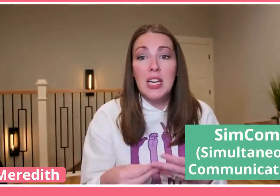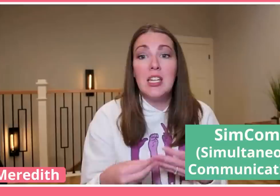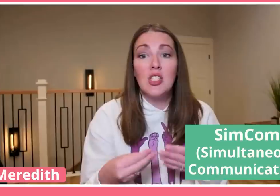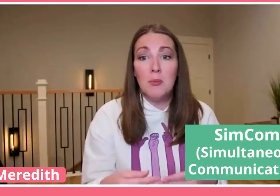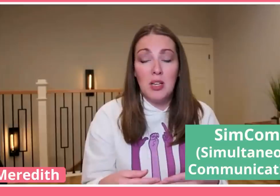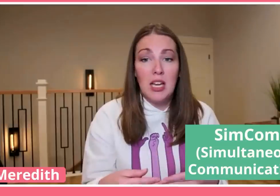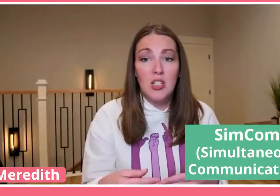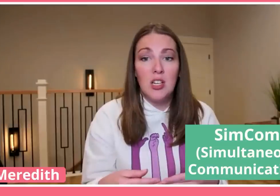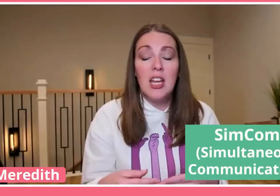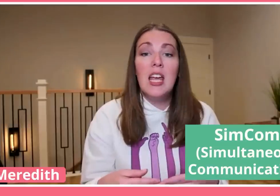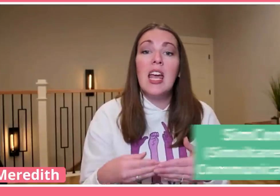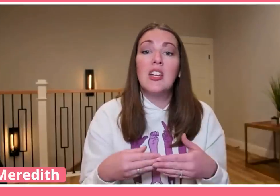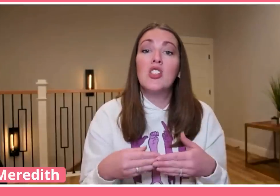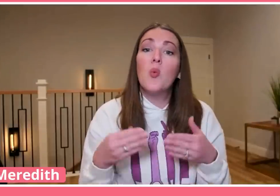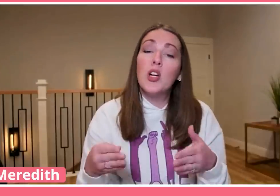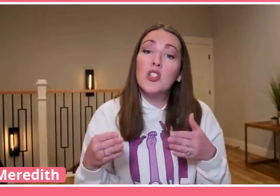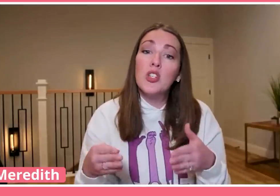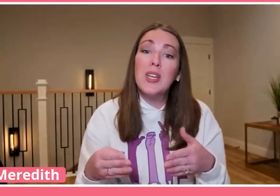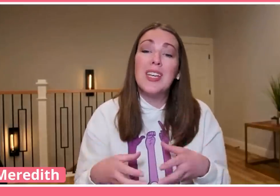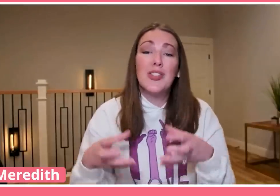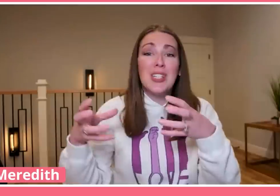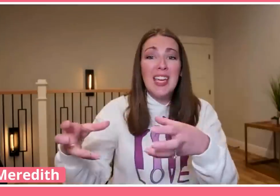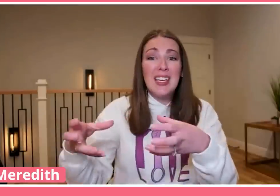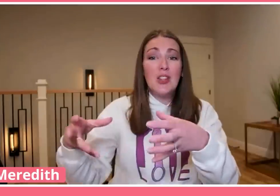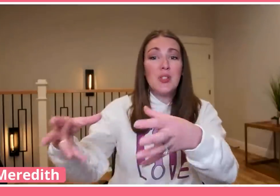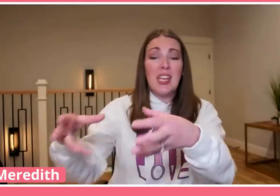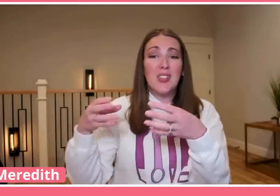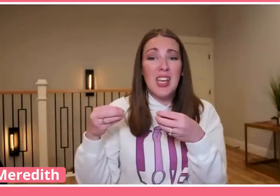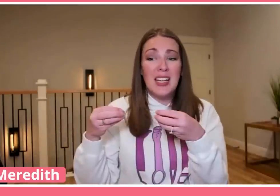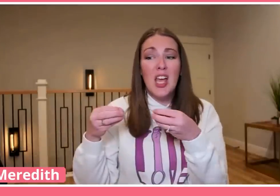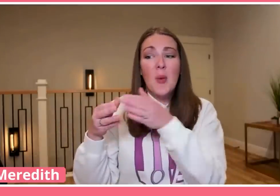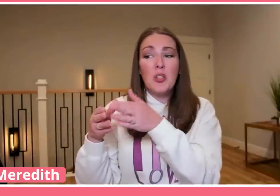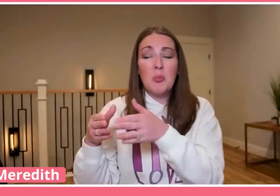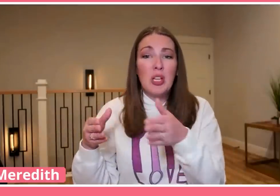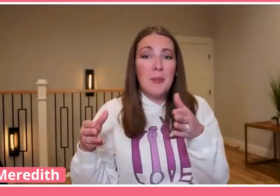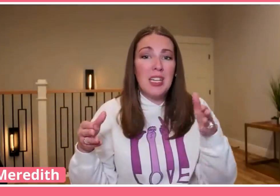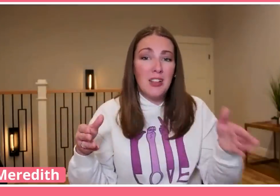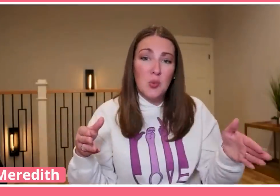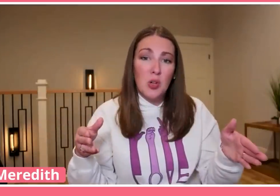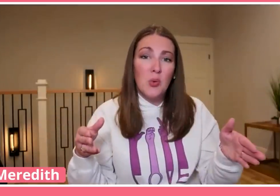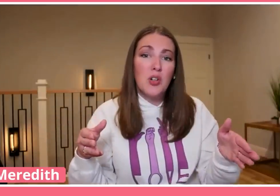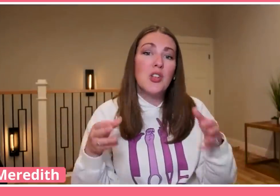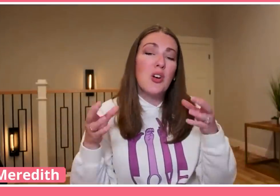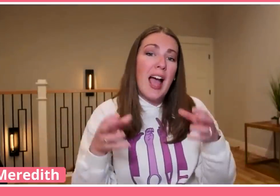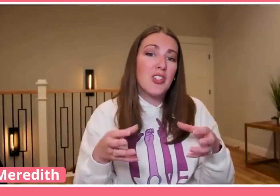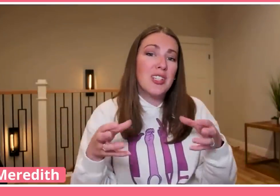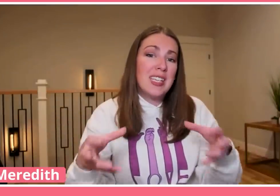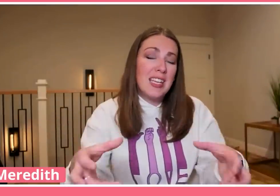communication. And so what you're doing is you're taking those ASL signs, but you're putting them in English word order. So you're actually taking